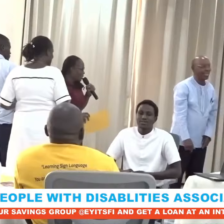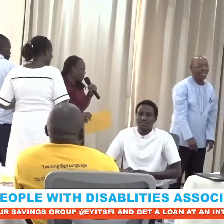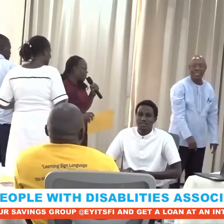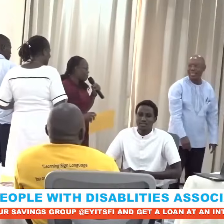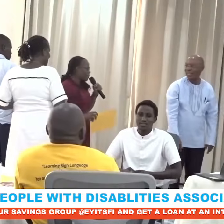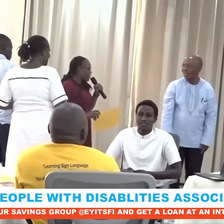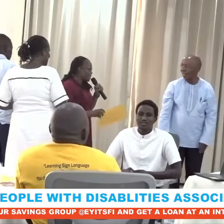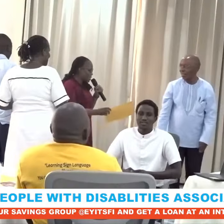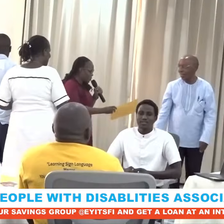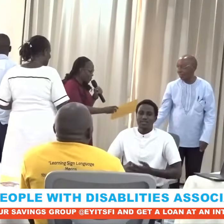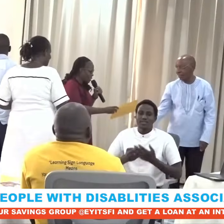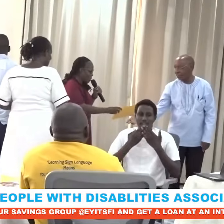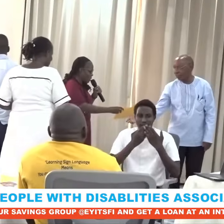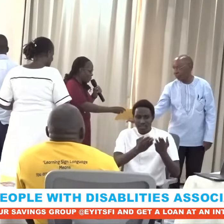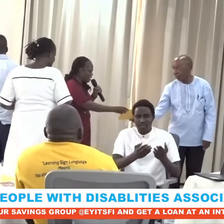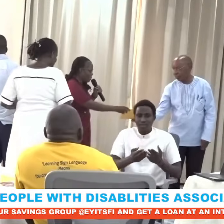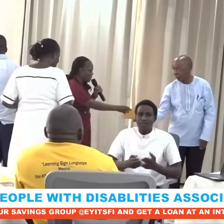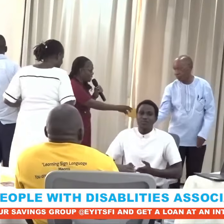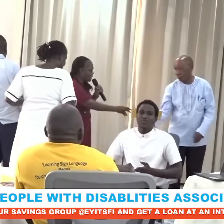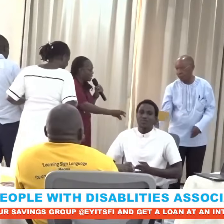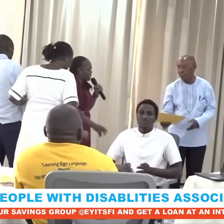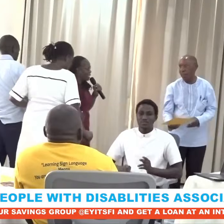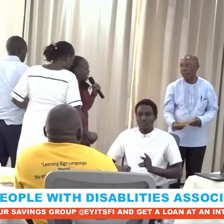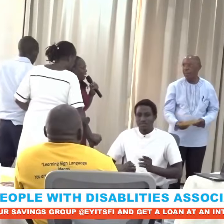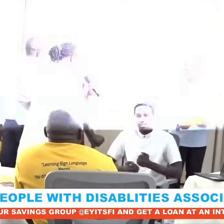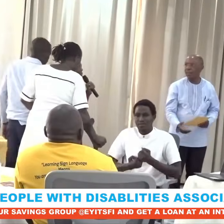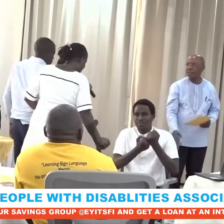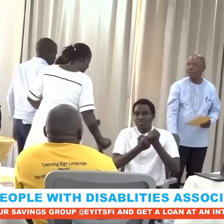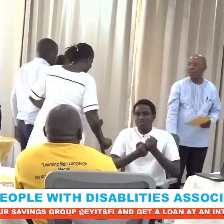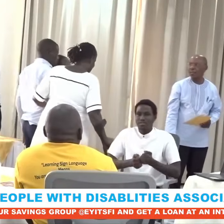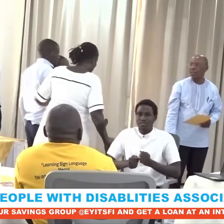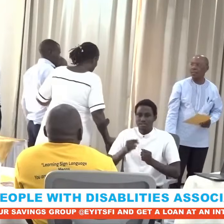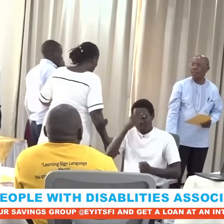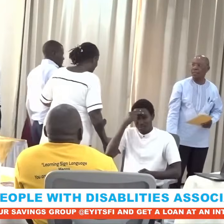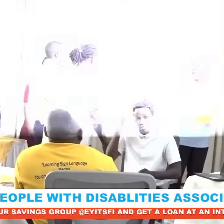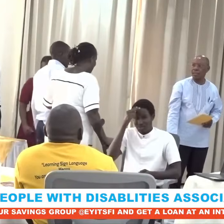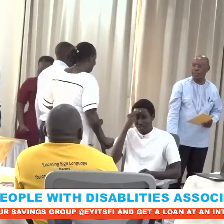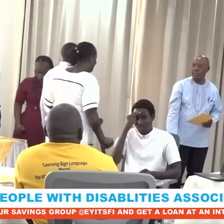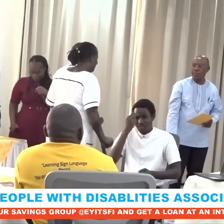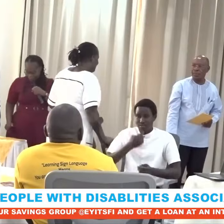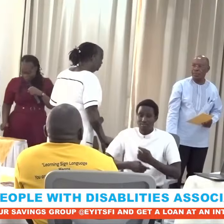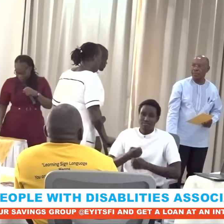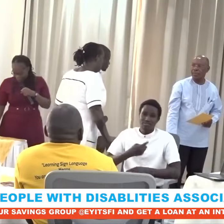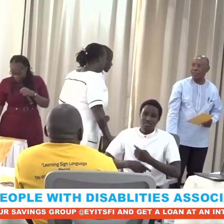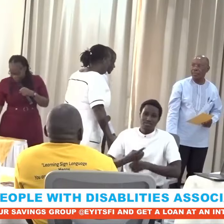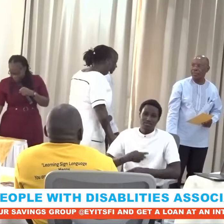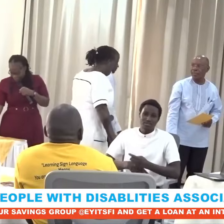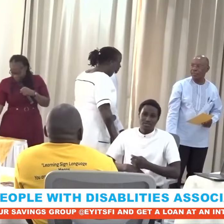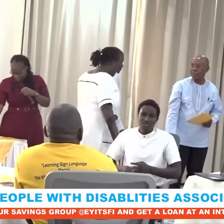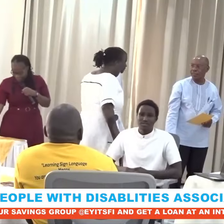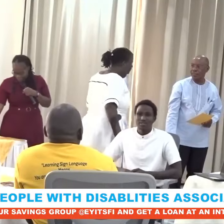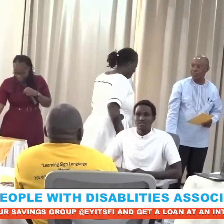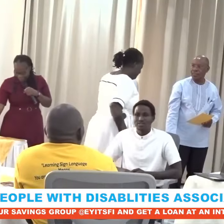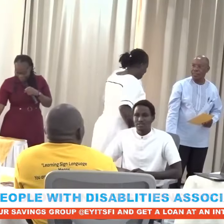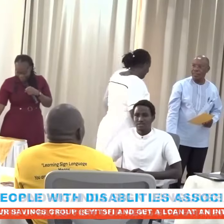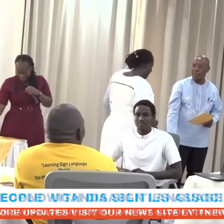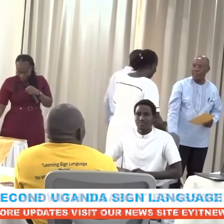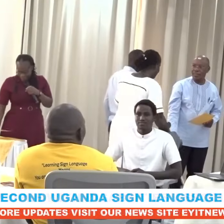Thank you for supporting the students with impairment and always lobbying for them.